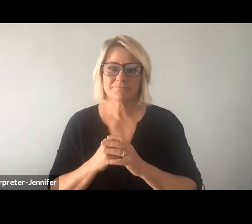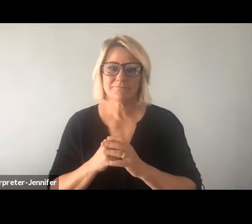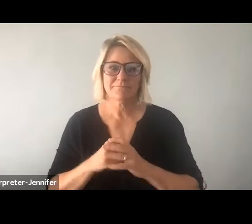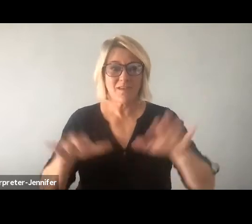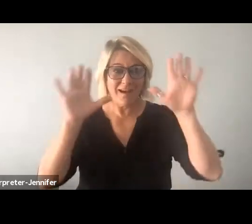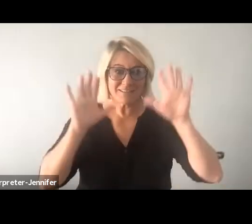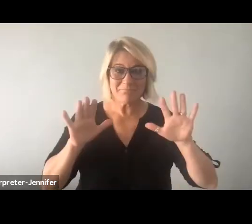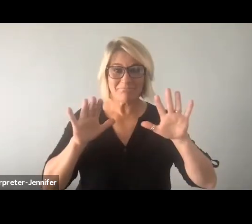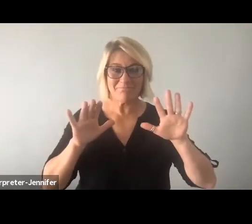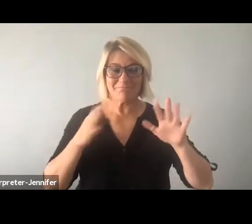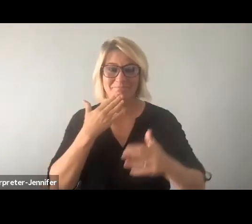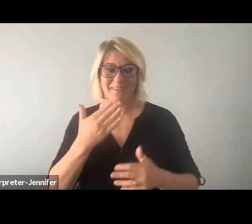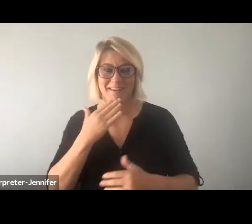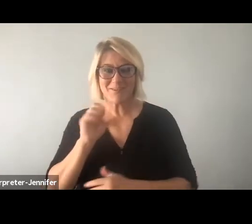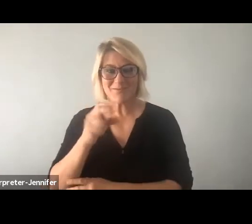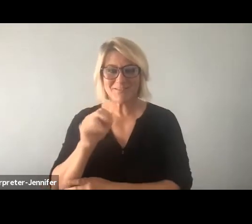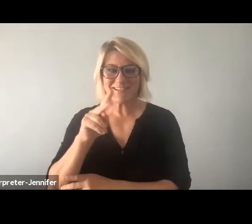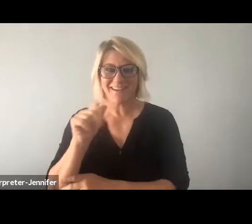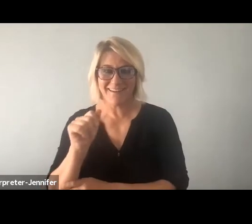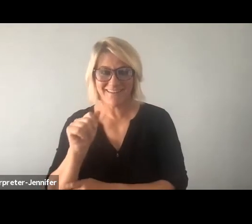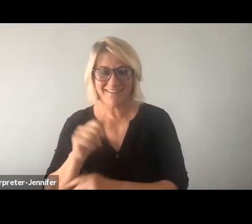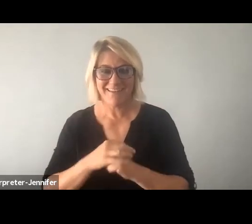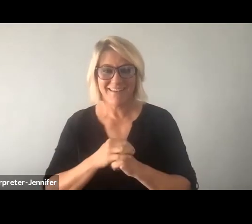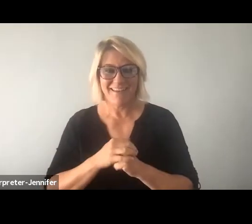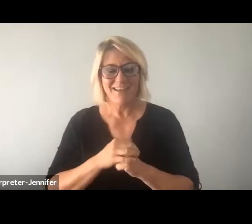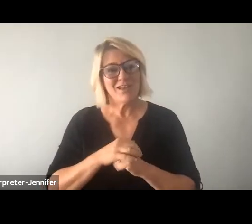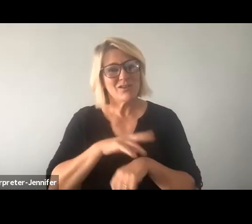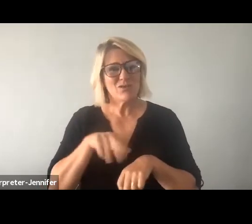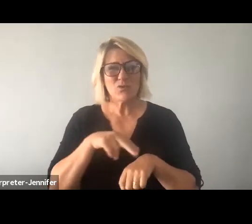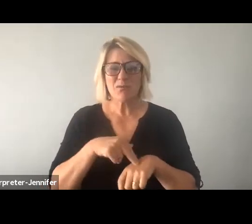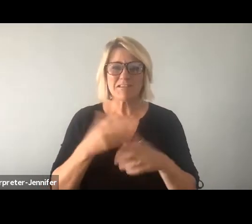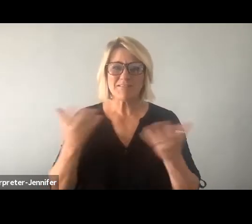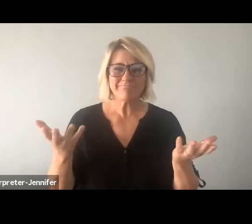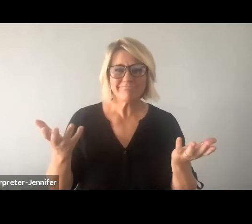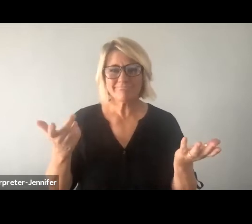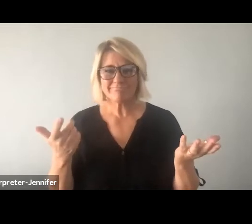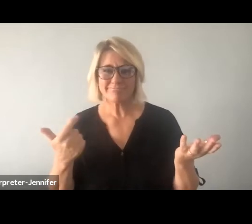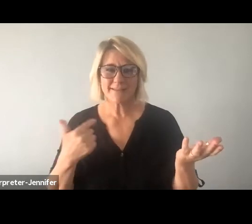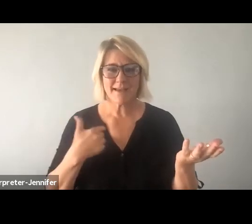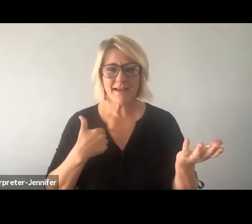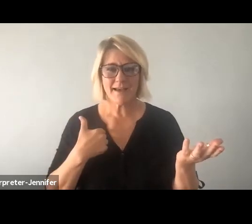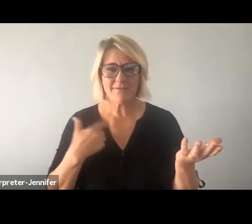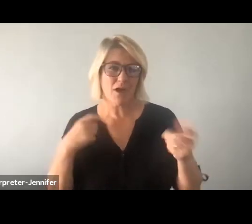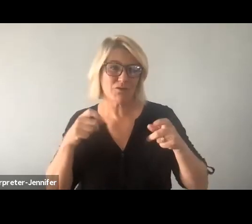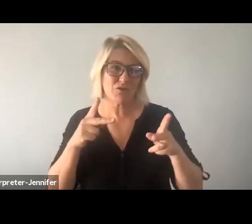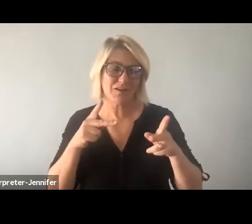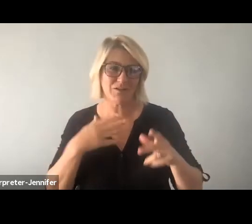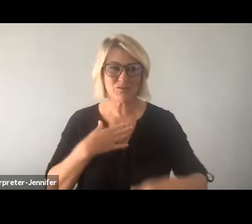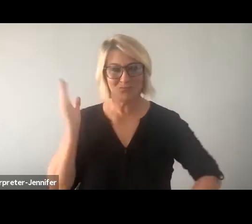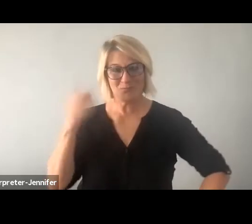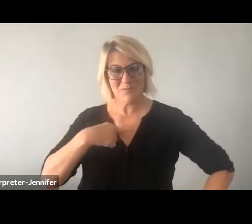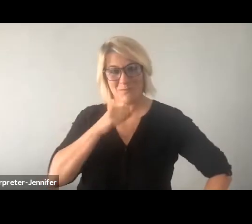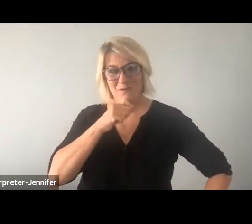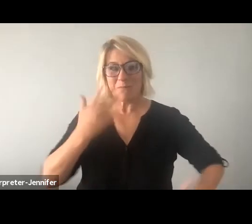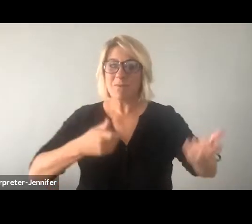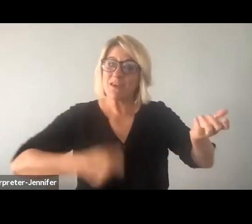Awesome. Thank you, Shika. You know, usually whenever I'm have the opportunity to have the microphone, I might have a guitar